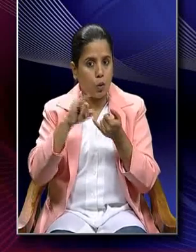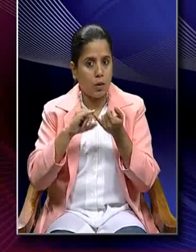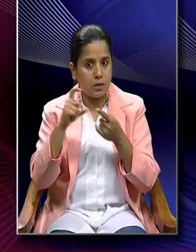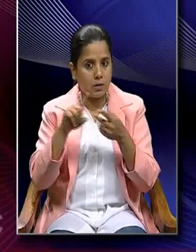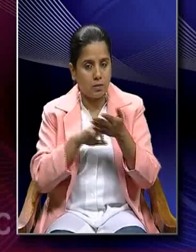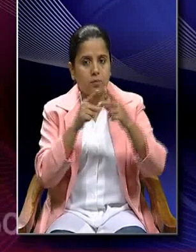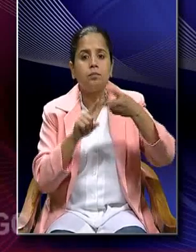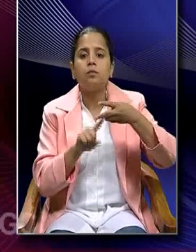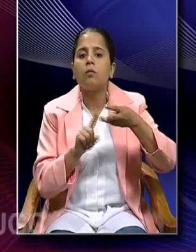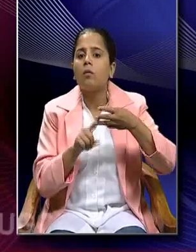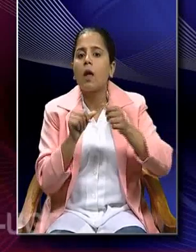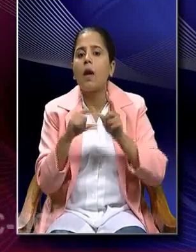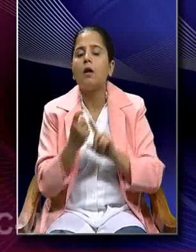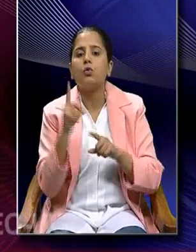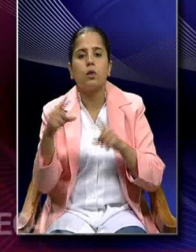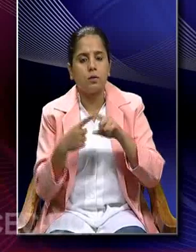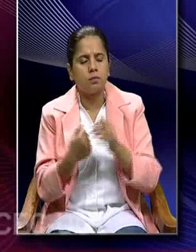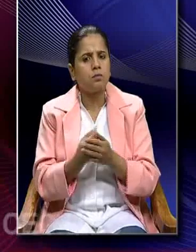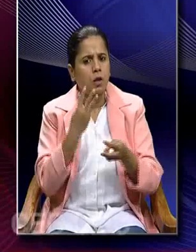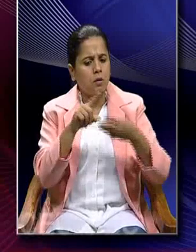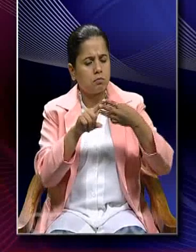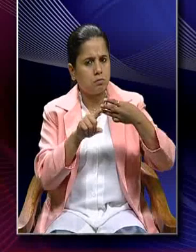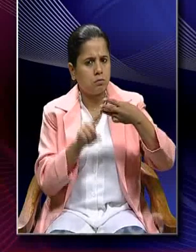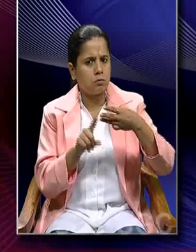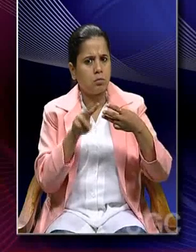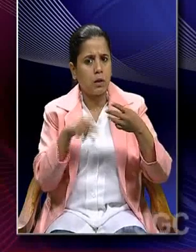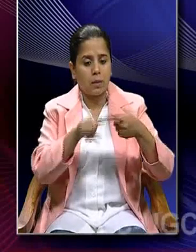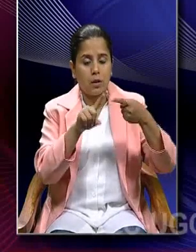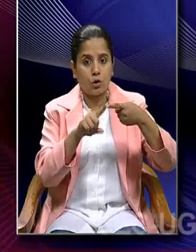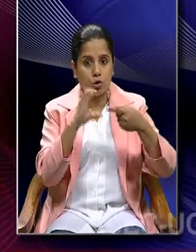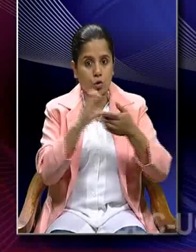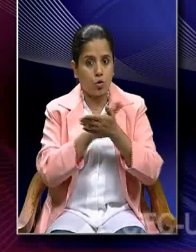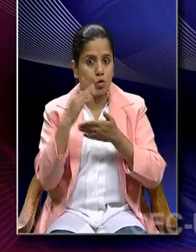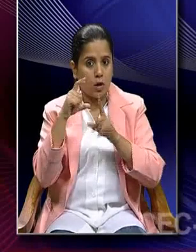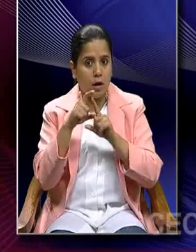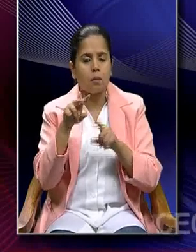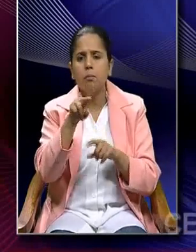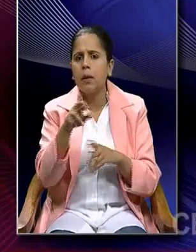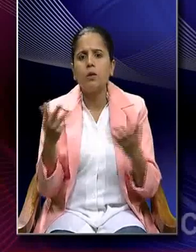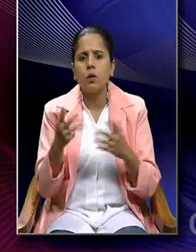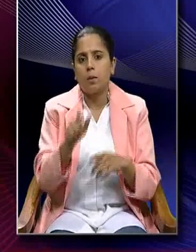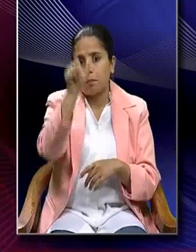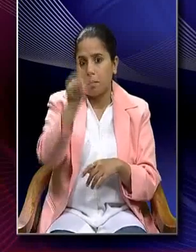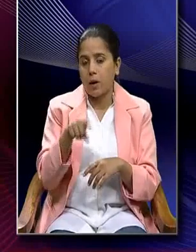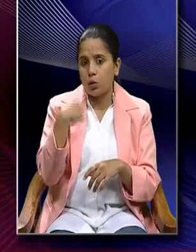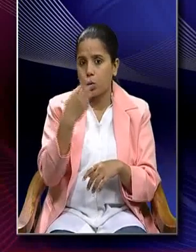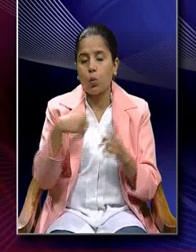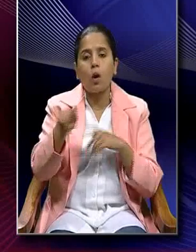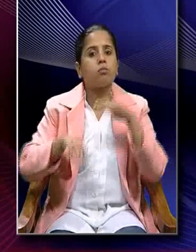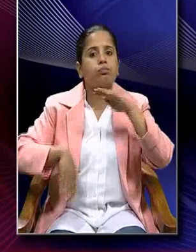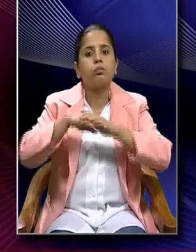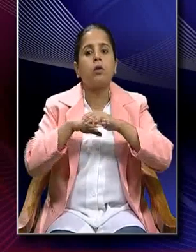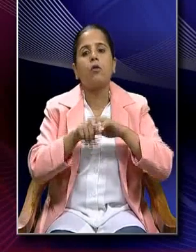for adult. And according to this definition, child means a person who has not completed